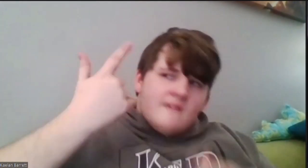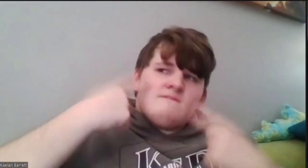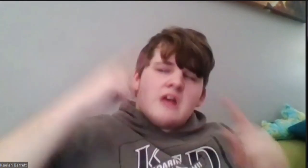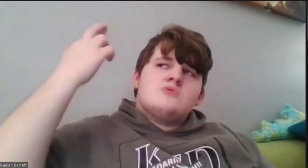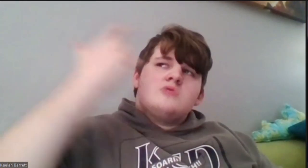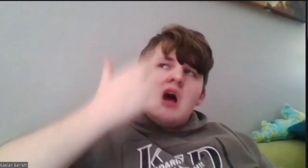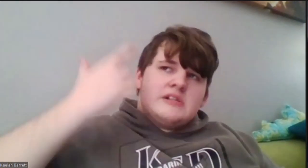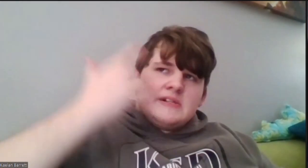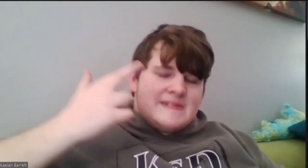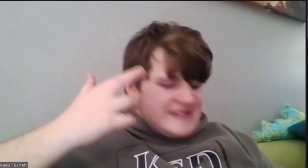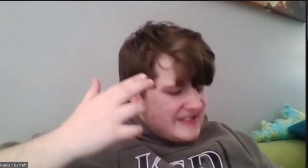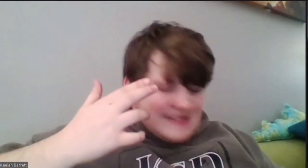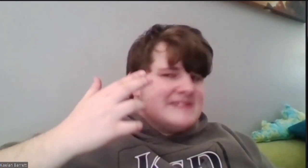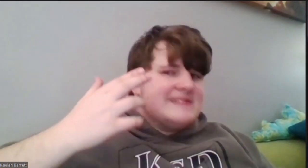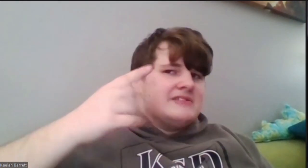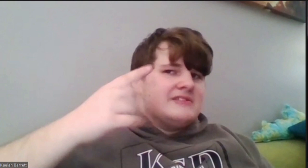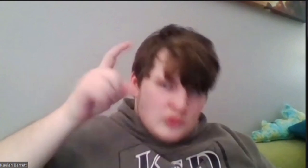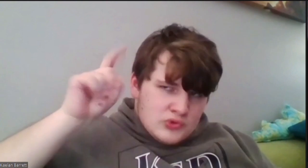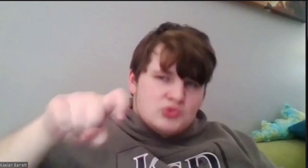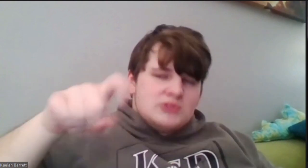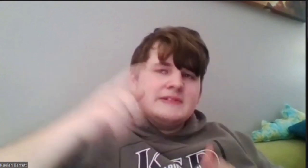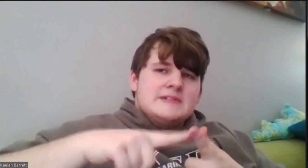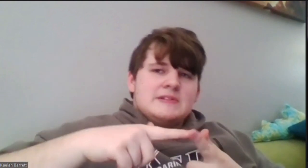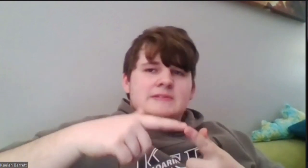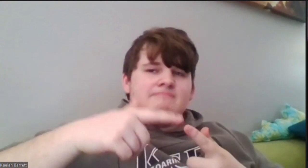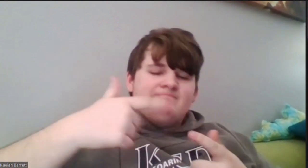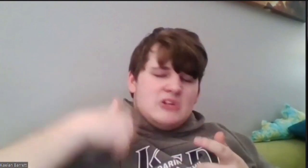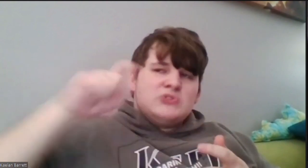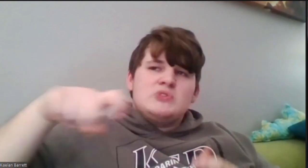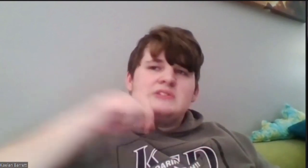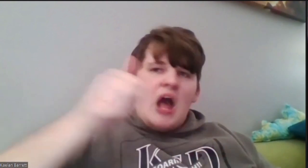money. And he says, I finally realized that